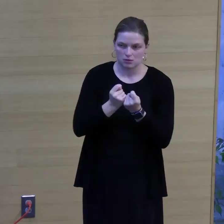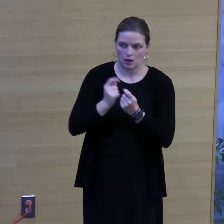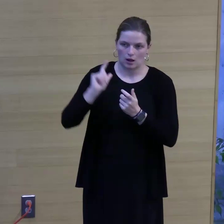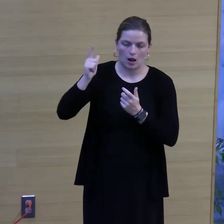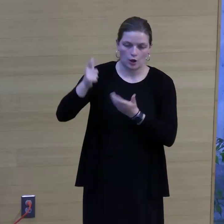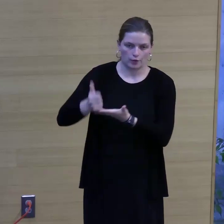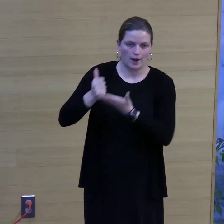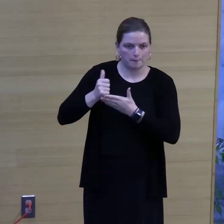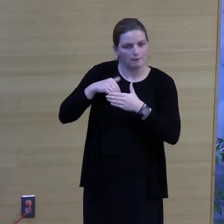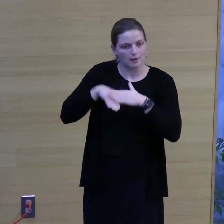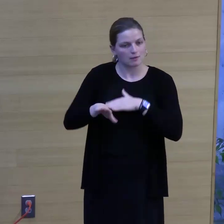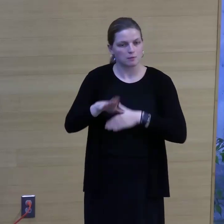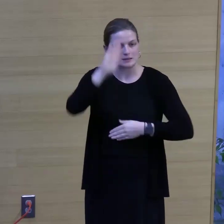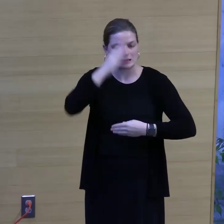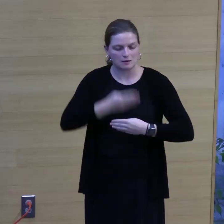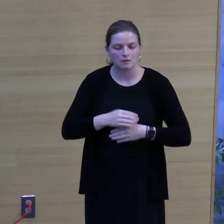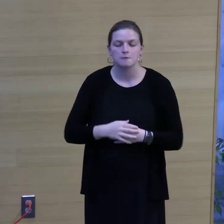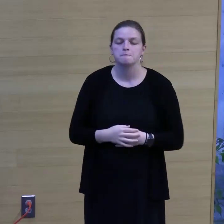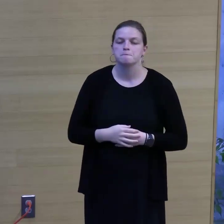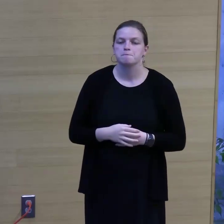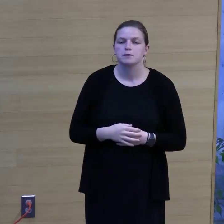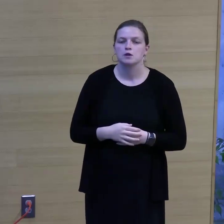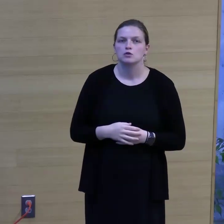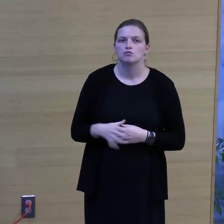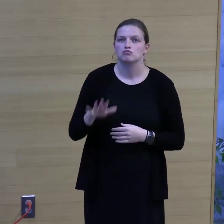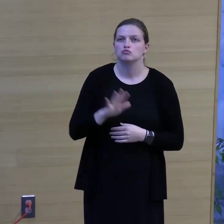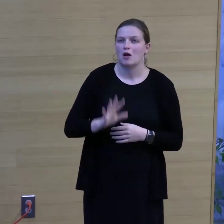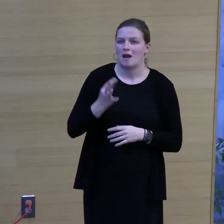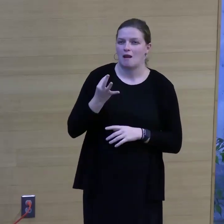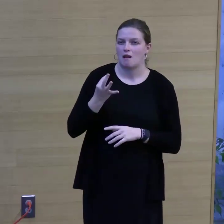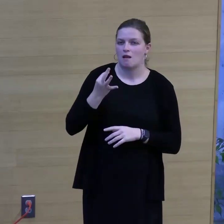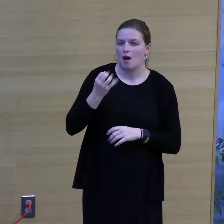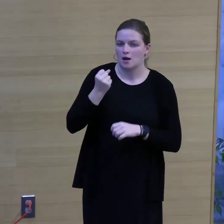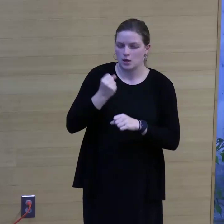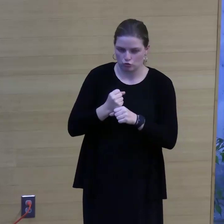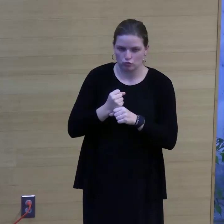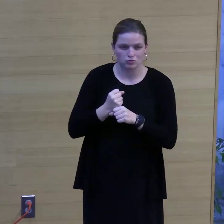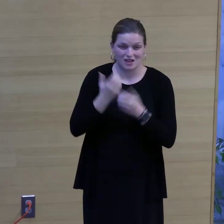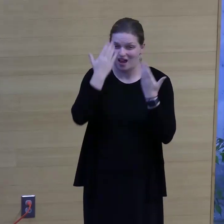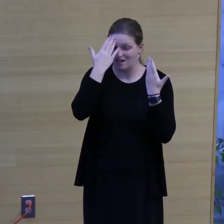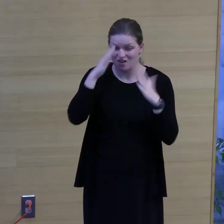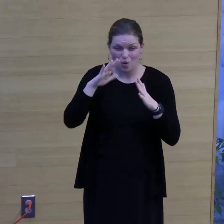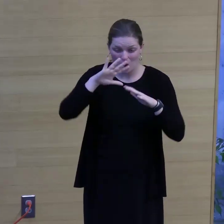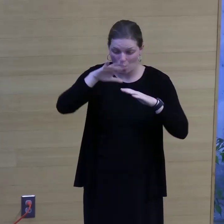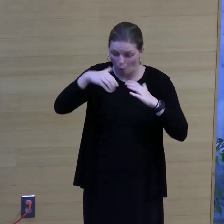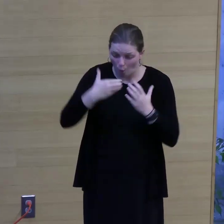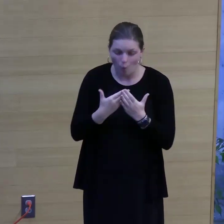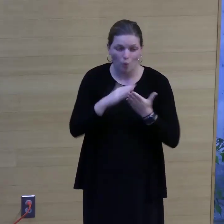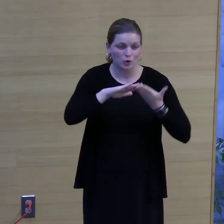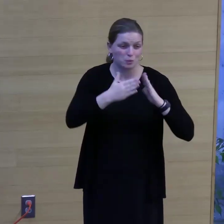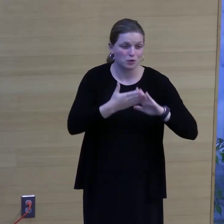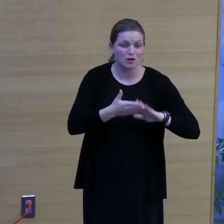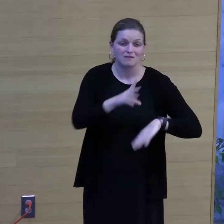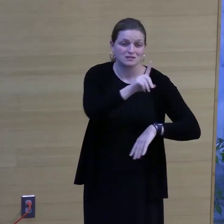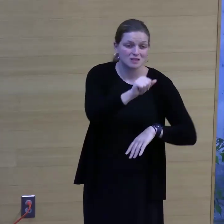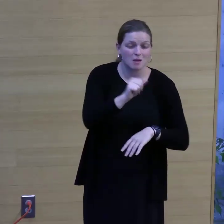me deliver my son. For about 9 years, I didn't know that I had an entire community out there, disabled and